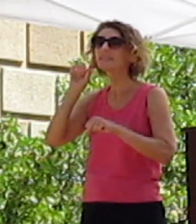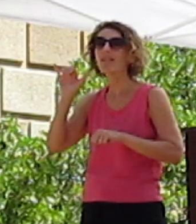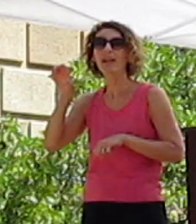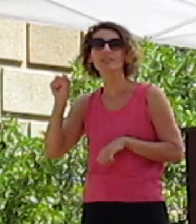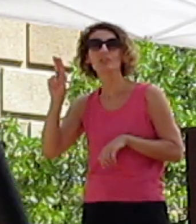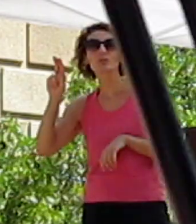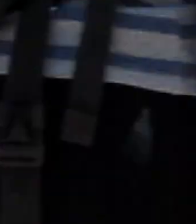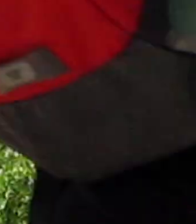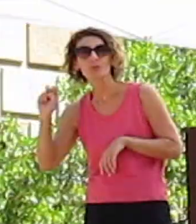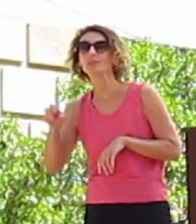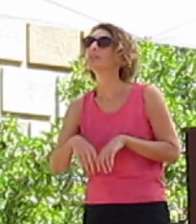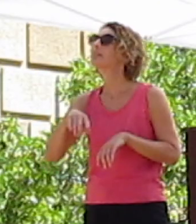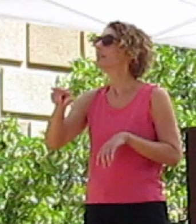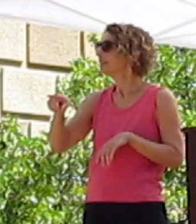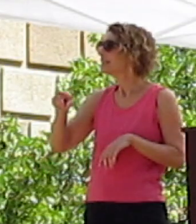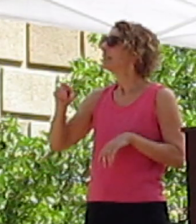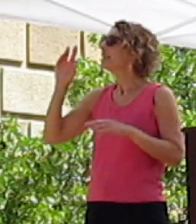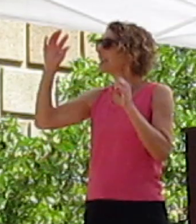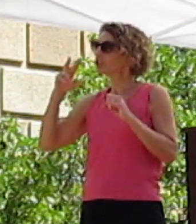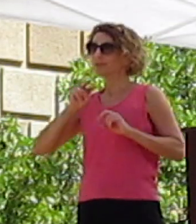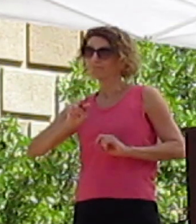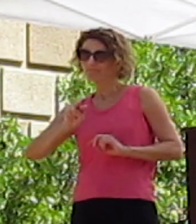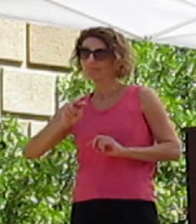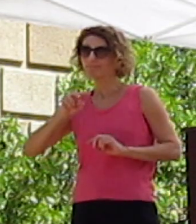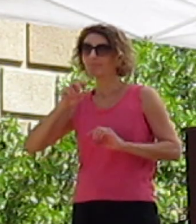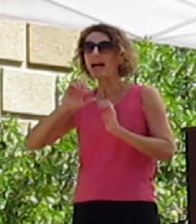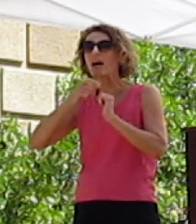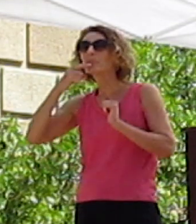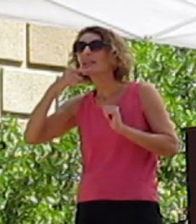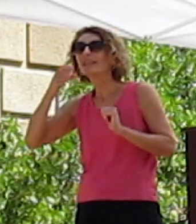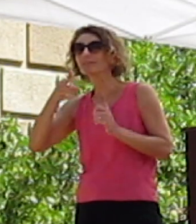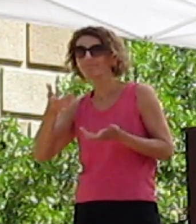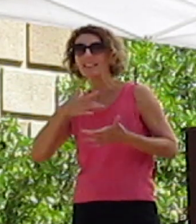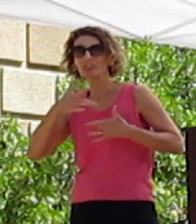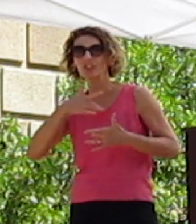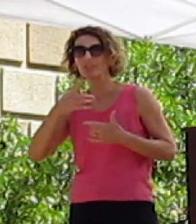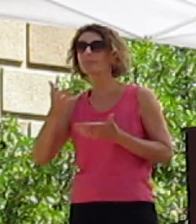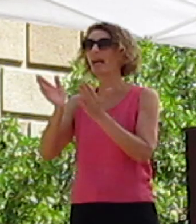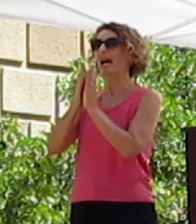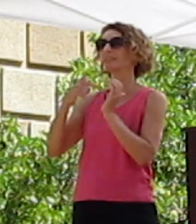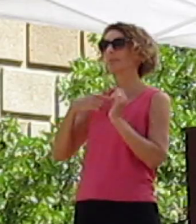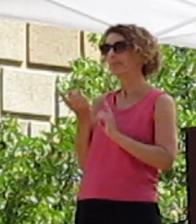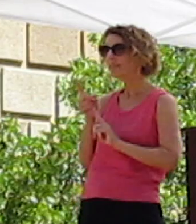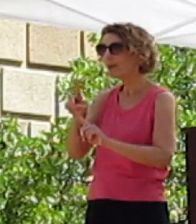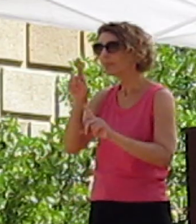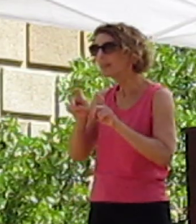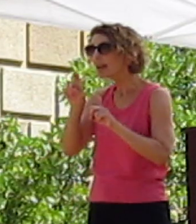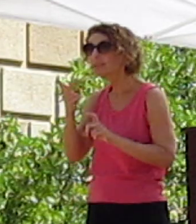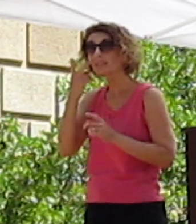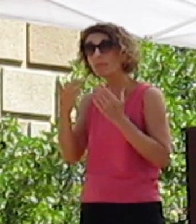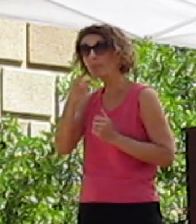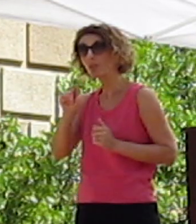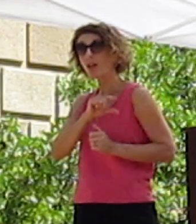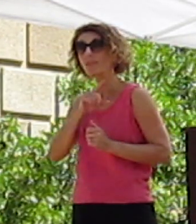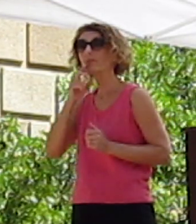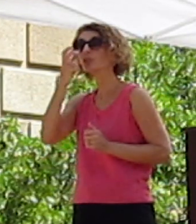Gabriella's teachers were concerned about her articulation errors and asked me if I could test her to see if she would qualify for speech therapy